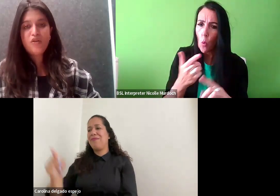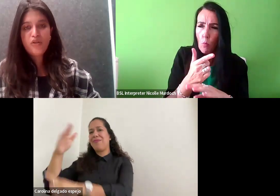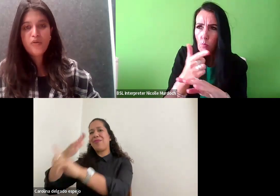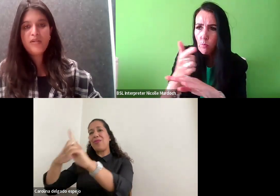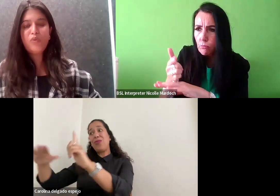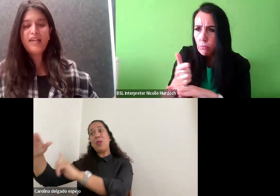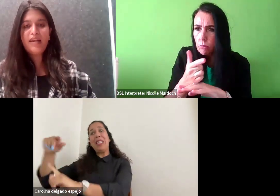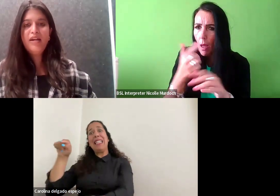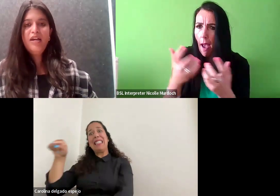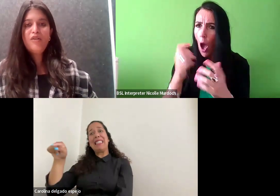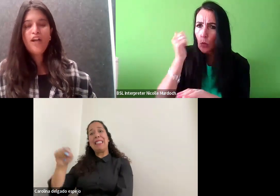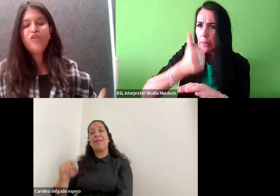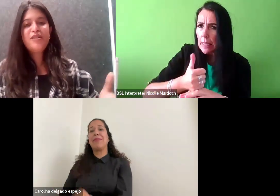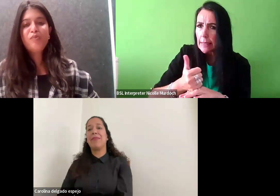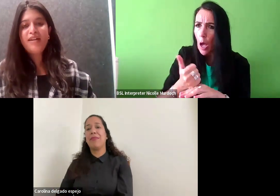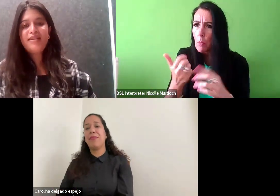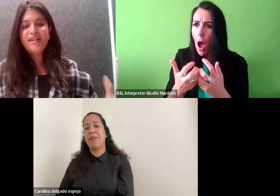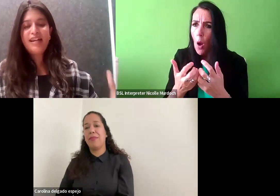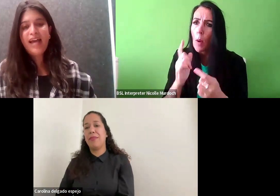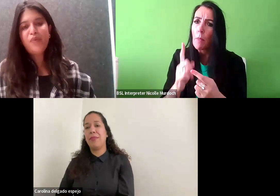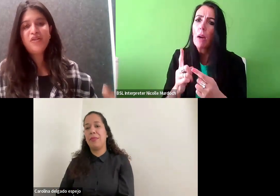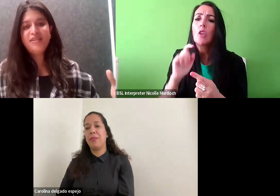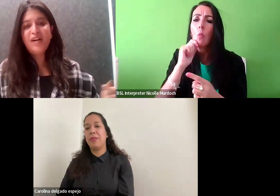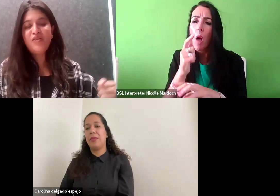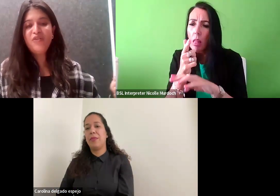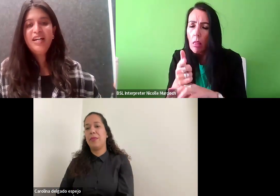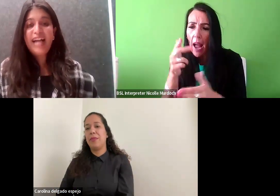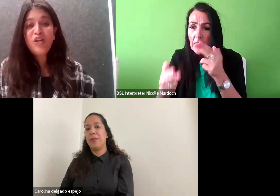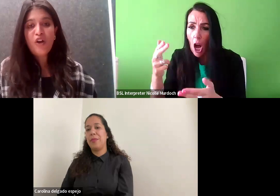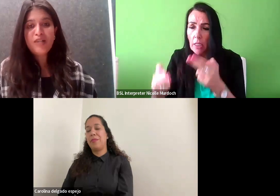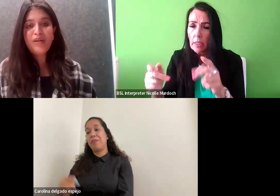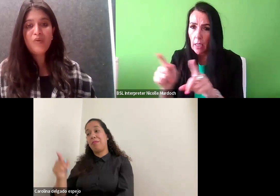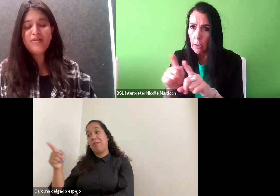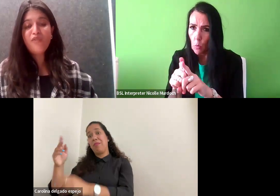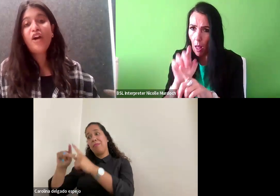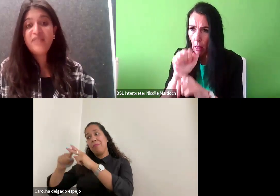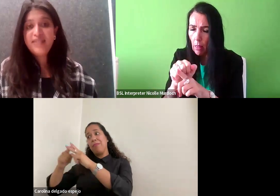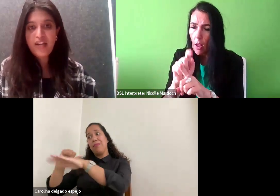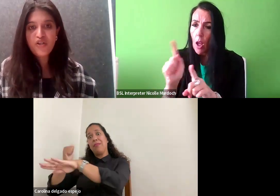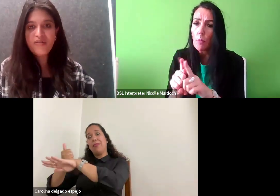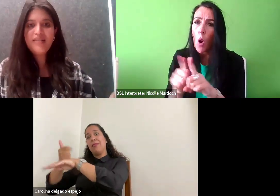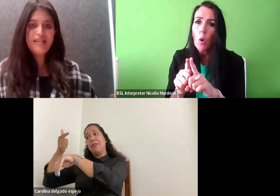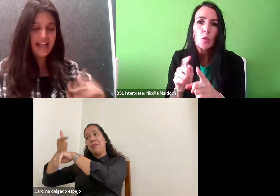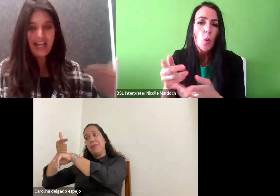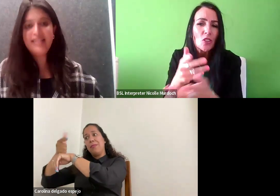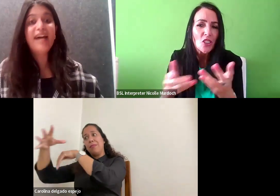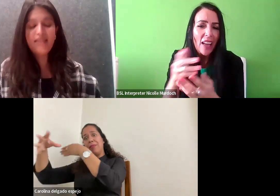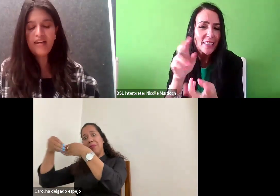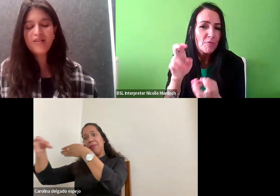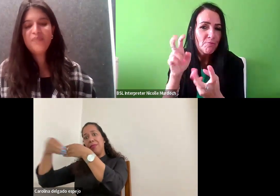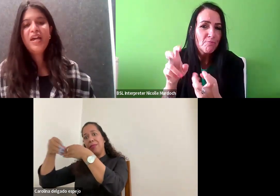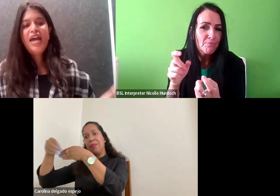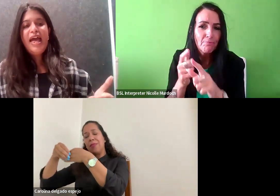being introduced that will then not just monitor and capture the sound of gunshots, but also of conversations and